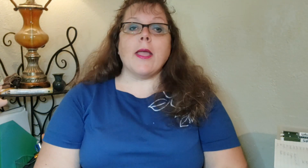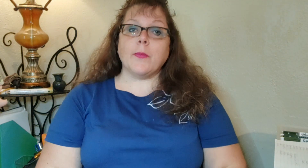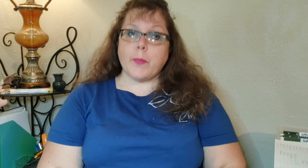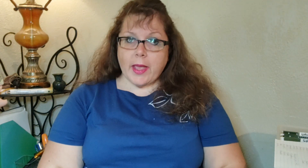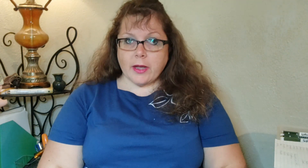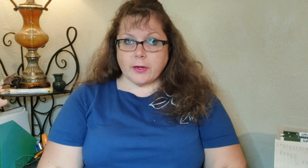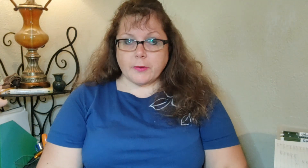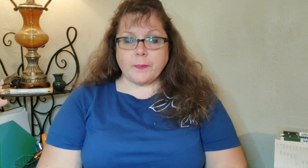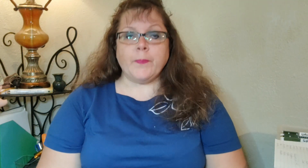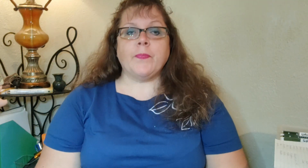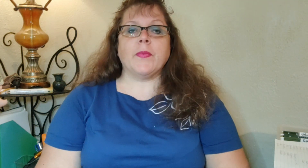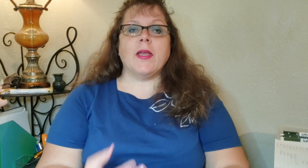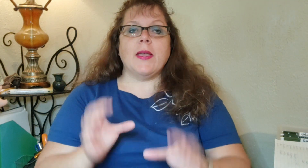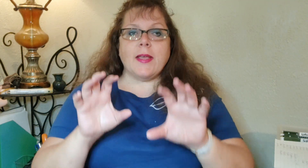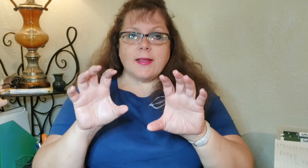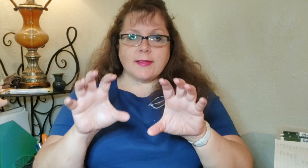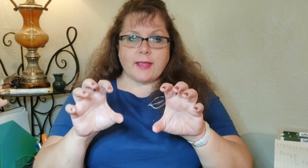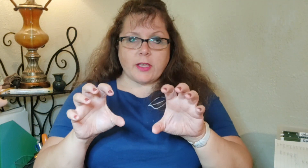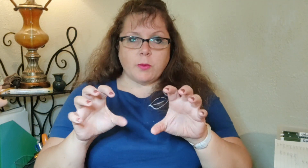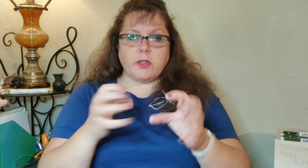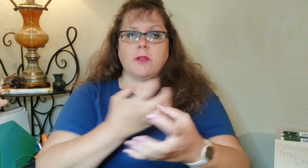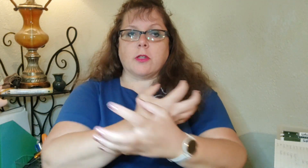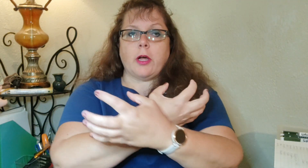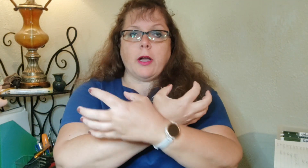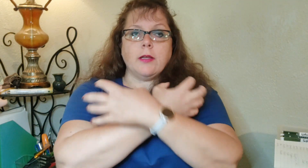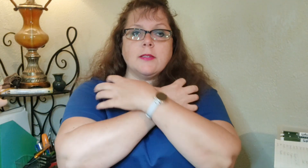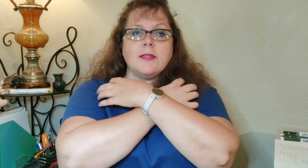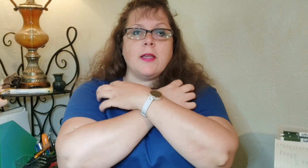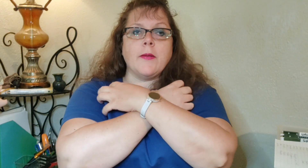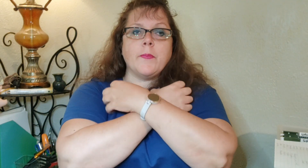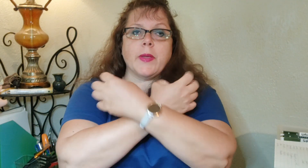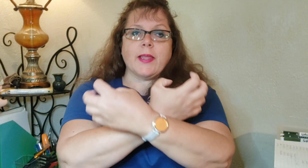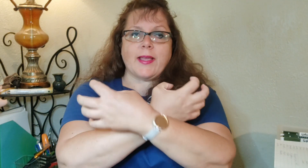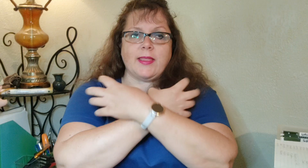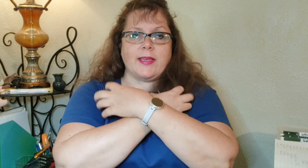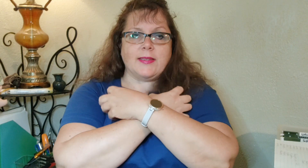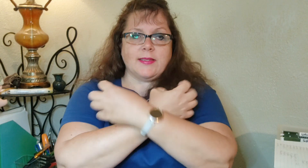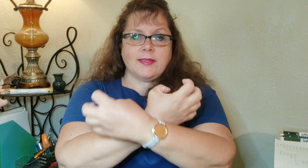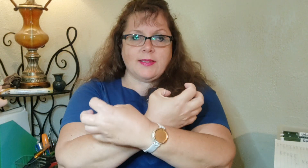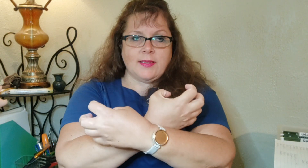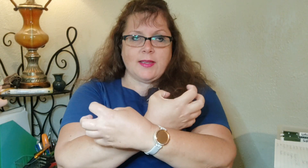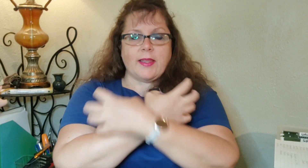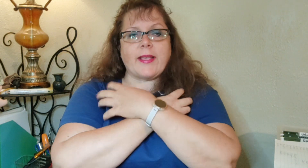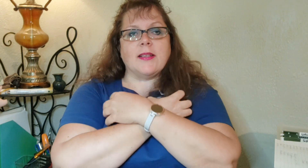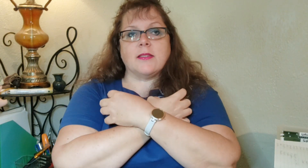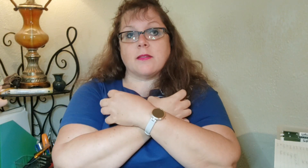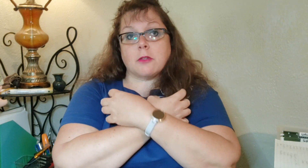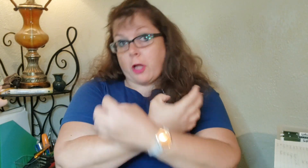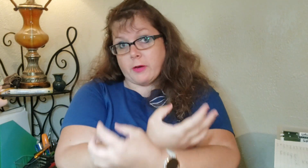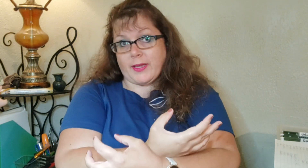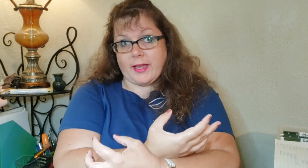And bear is like you would do the claws, but like this, like it's clawing at